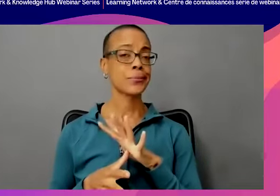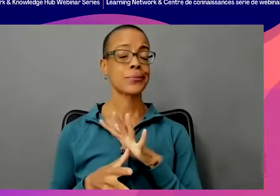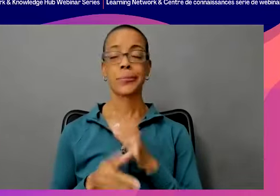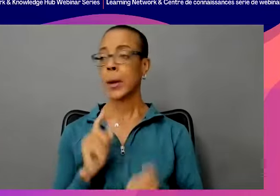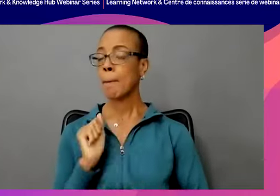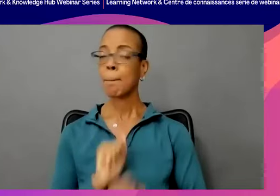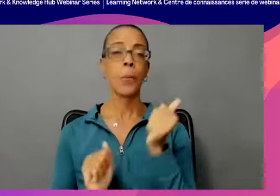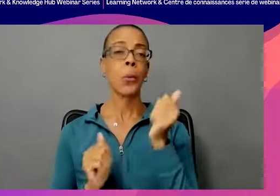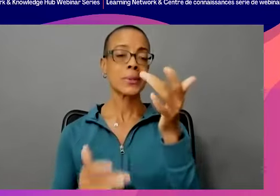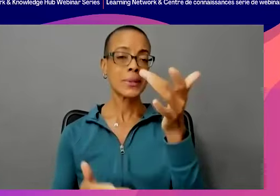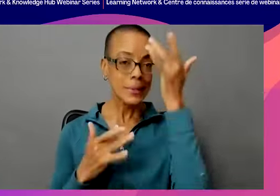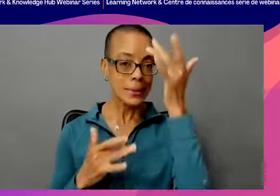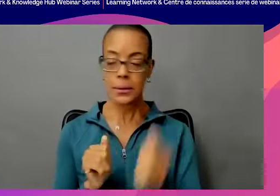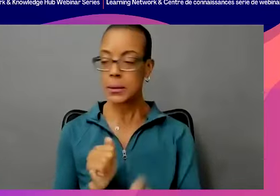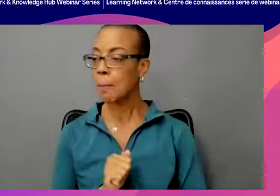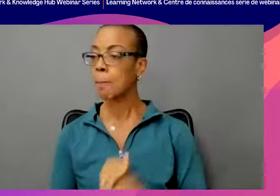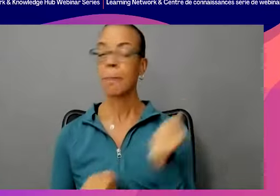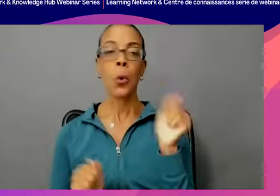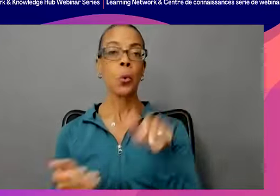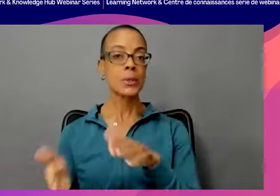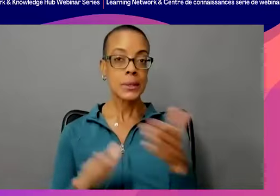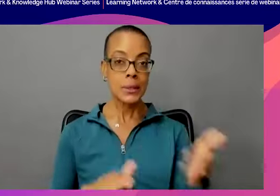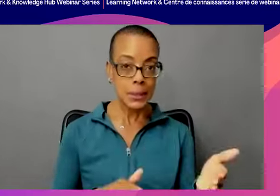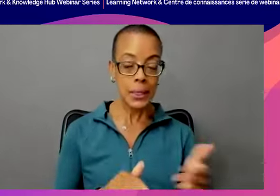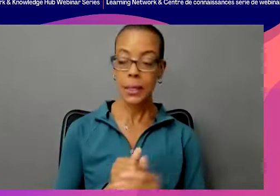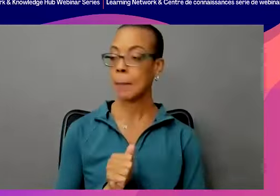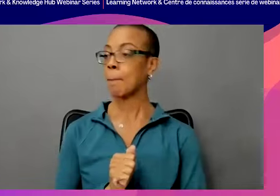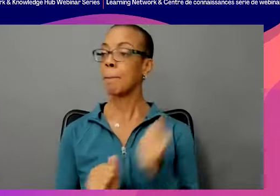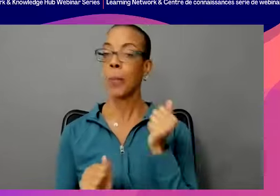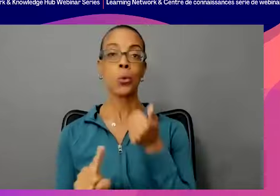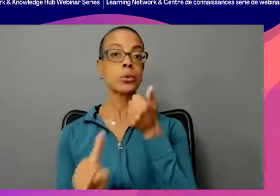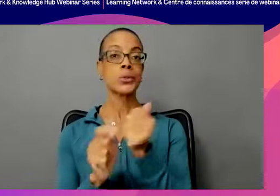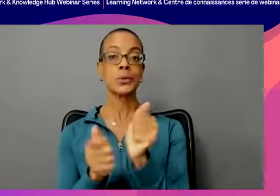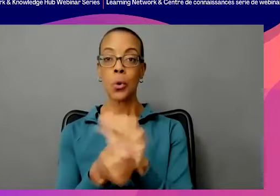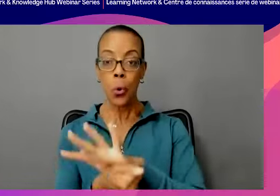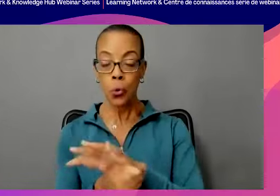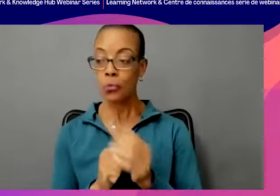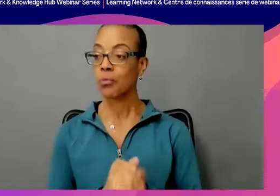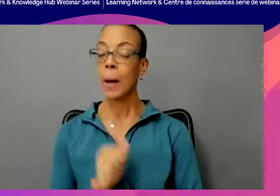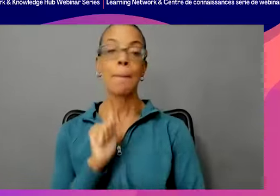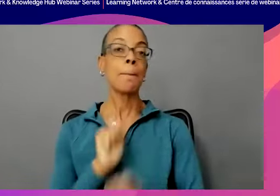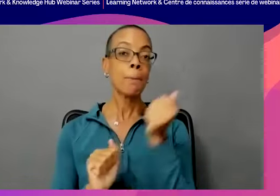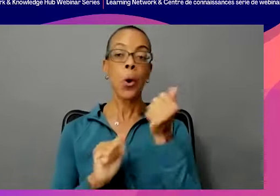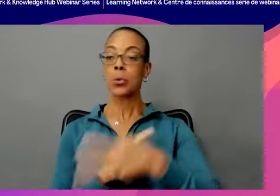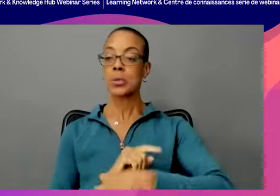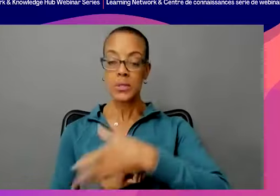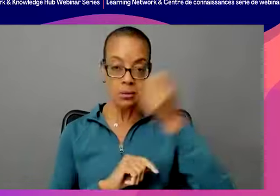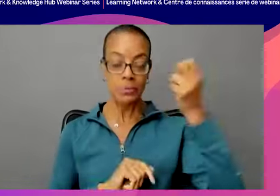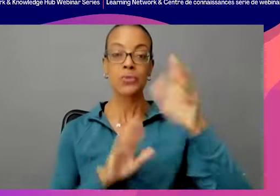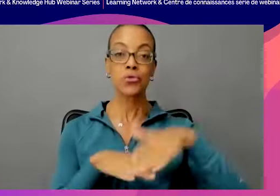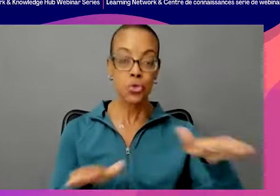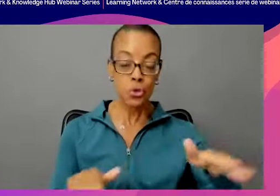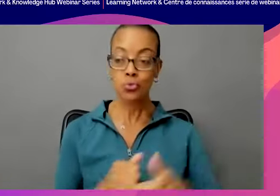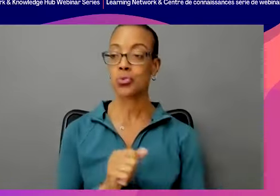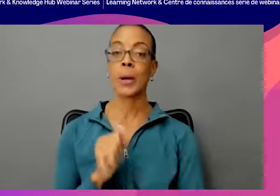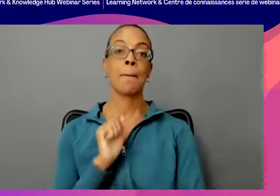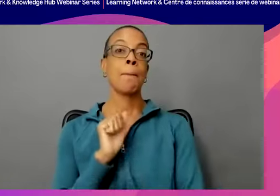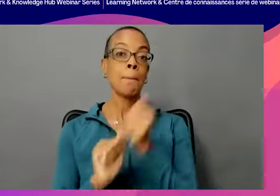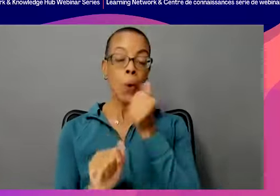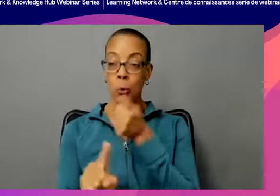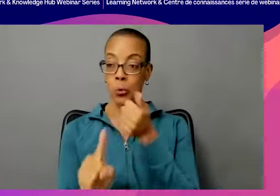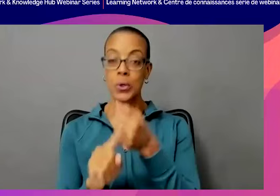illnesses, for deaths, for COVID, for child apprehension, HIV. We are overrepresented